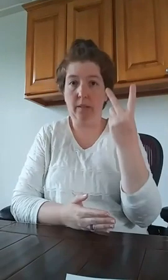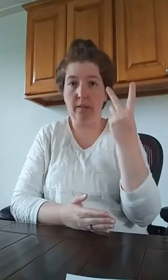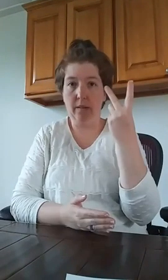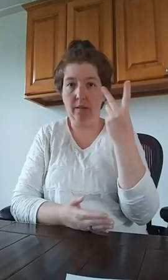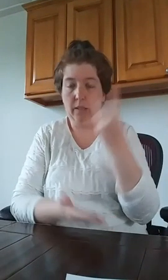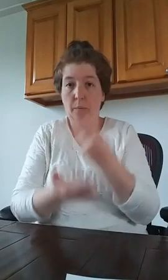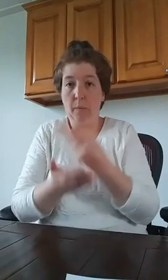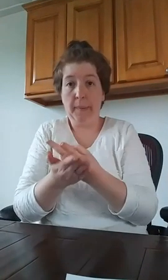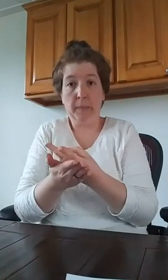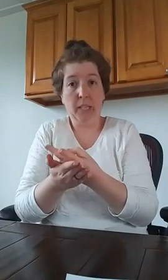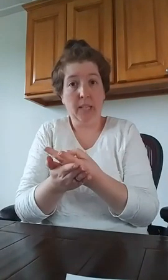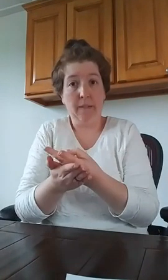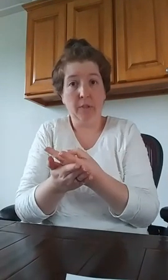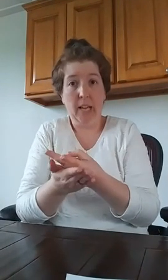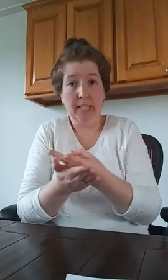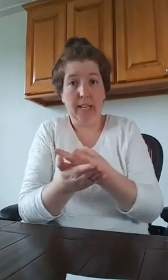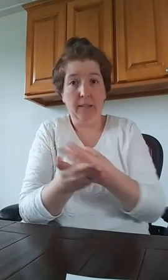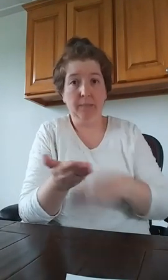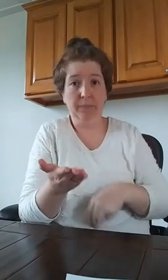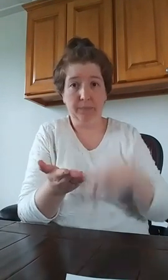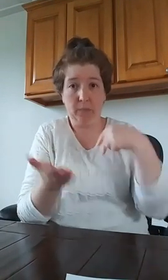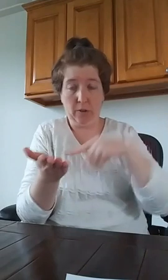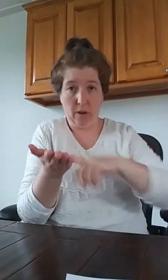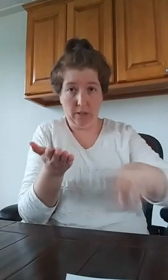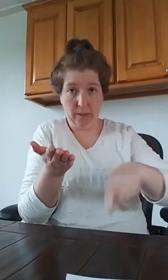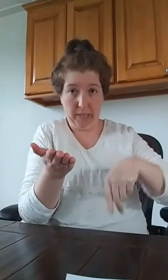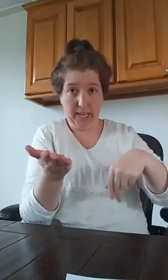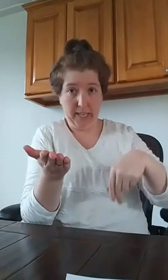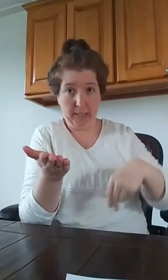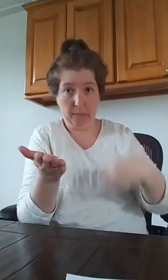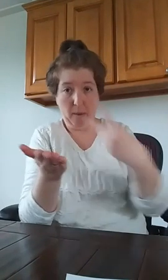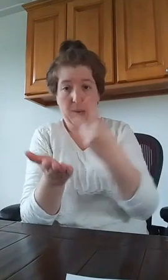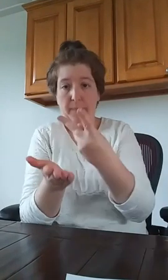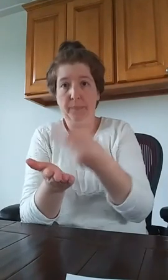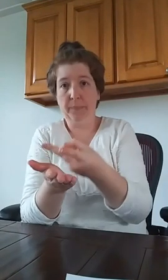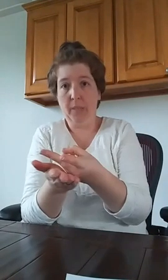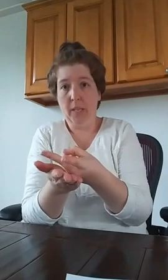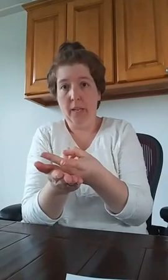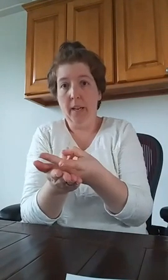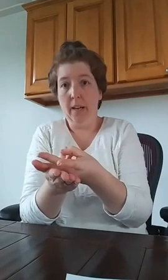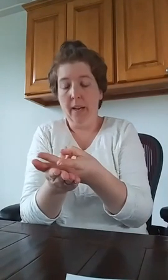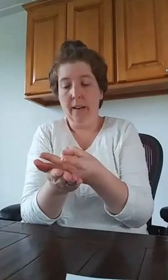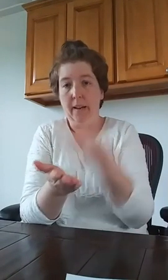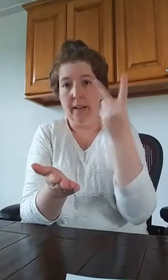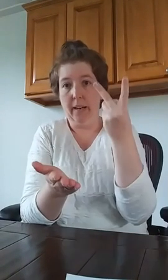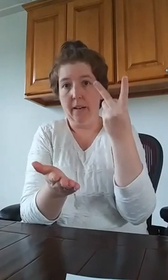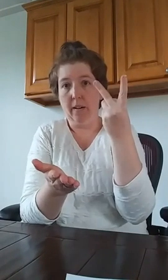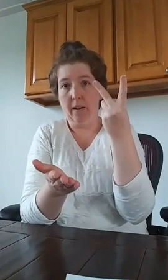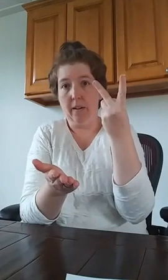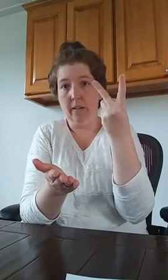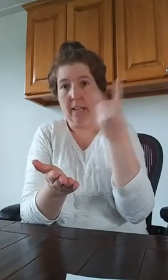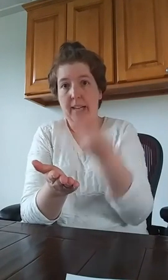seizure remember the sign for lie down our non-dominant hand is palm up and our legs